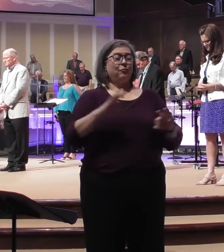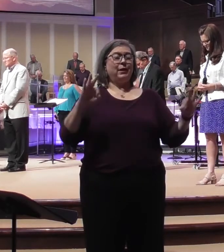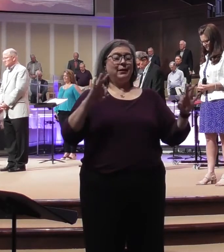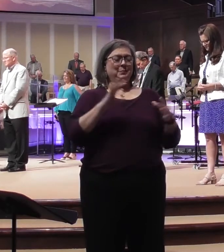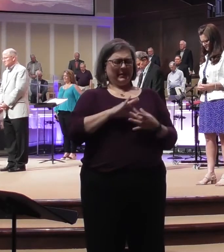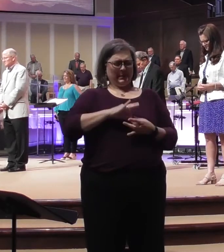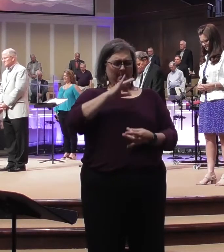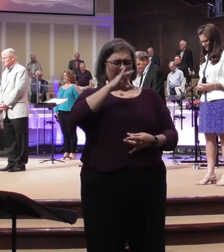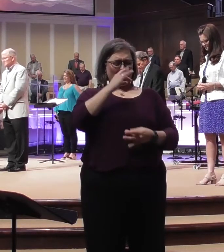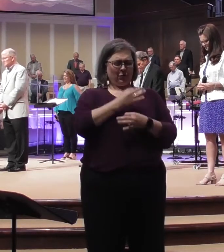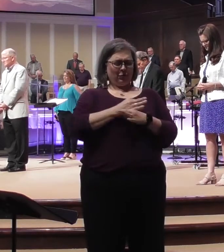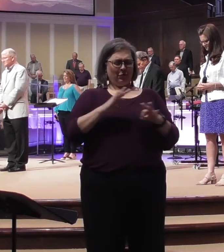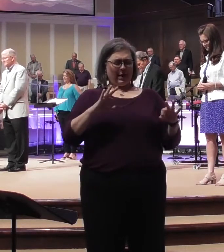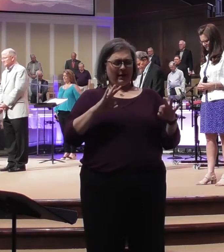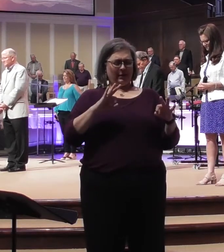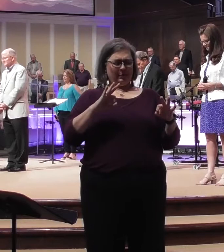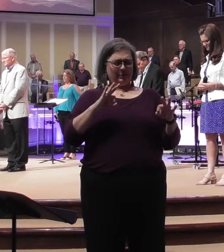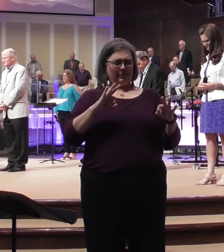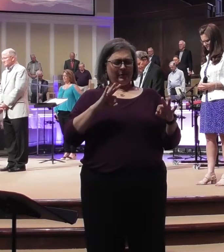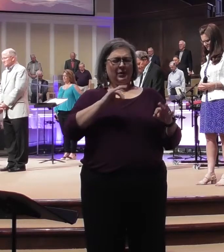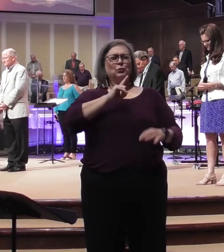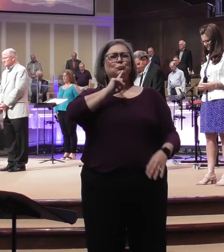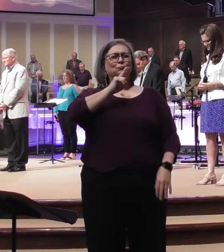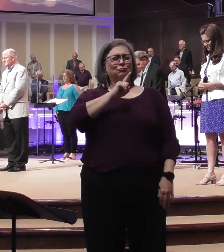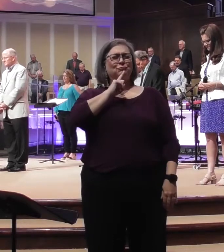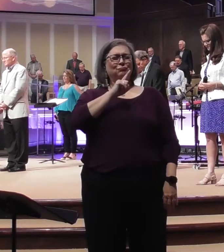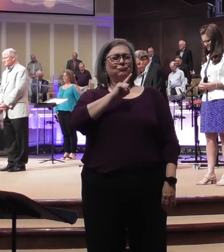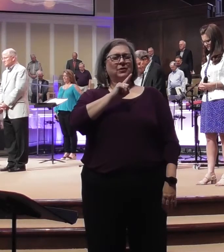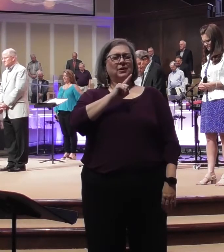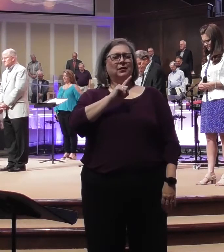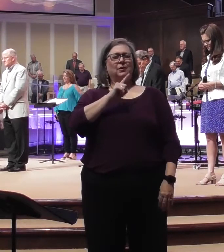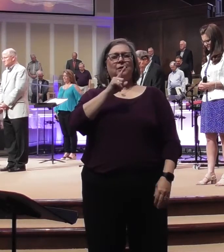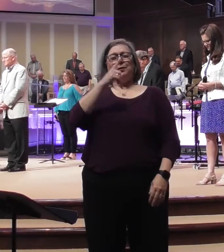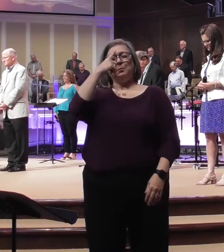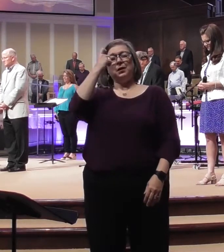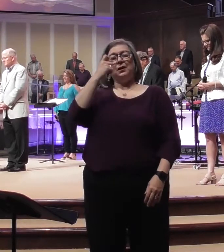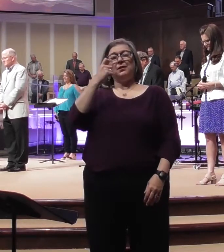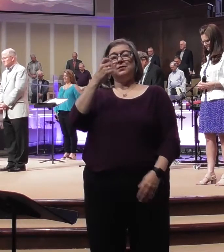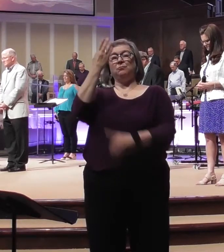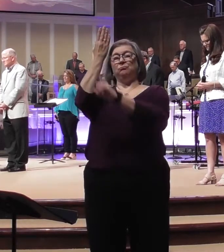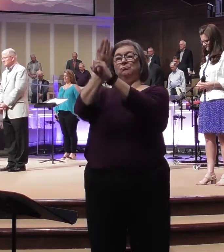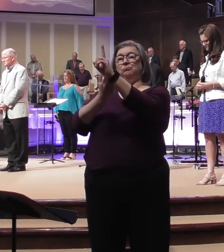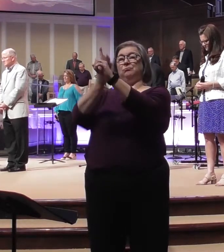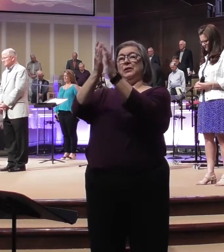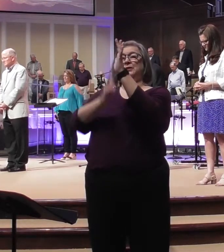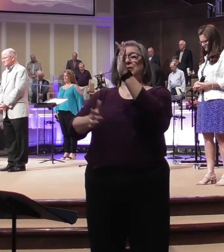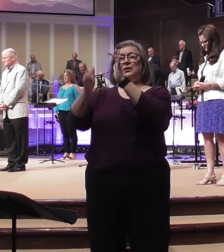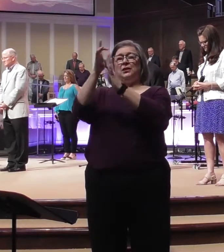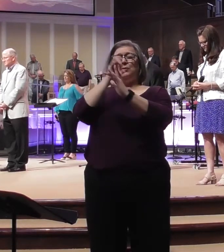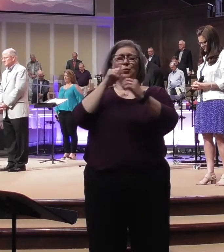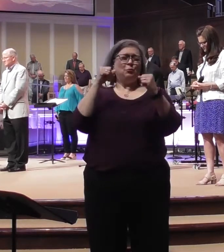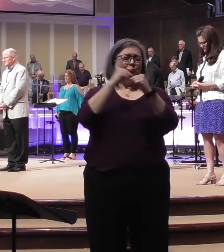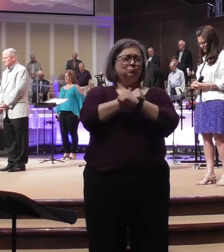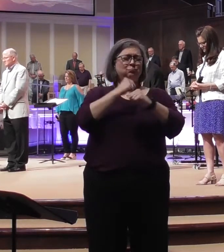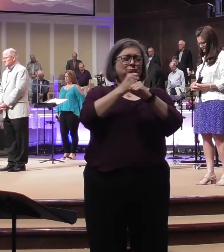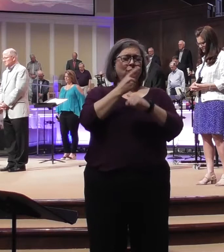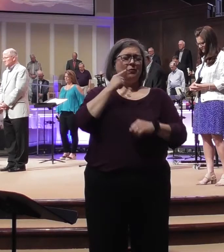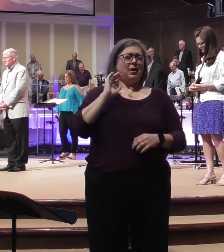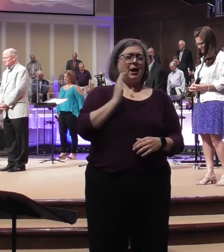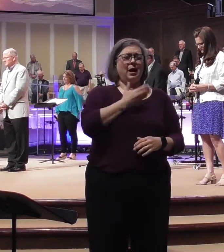spiritual freedom, has been secured by the one who went to battle for our souls. The one